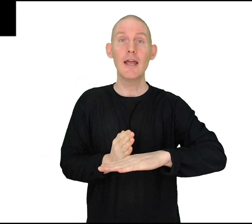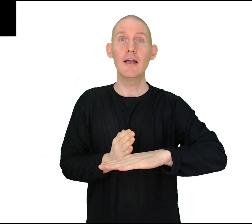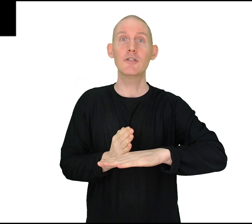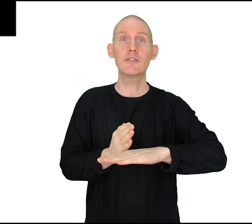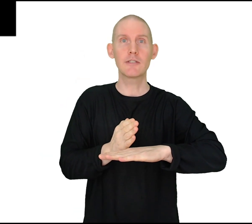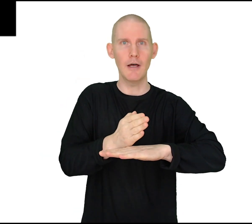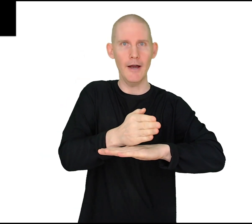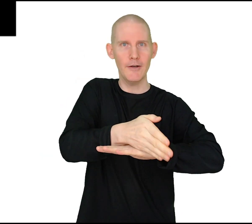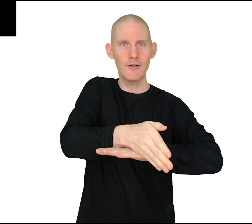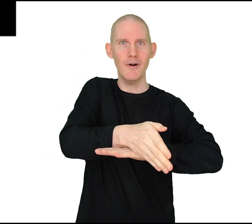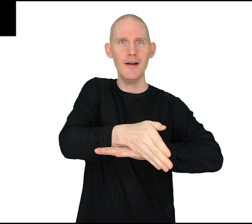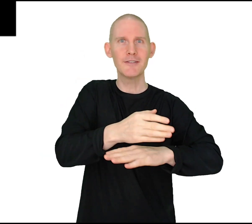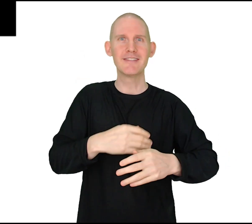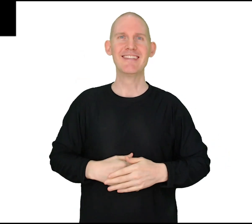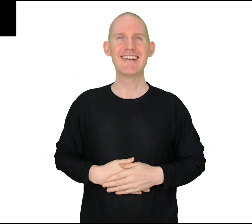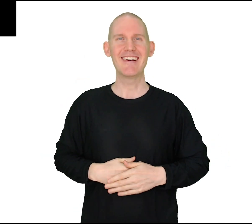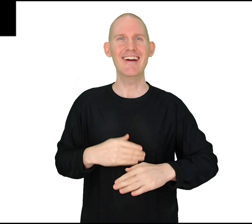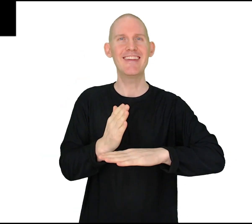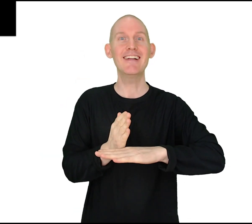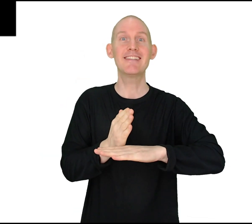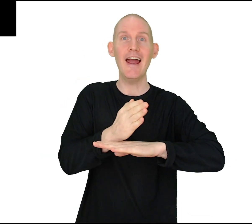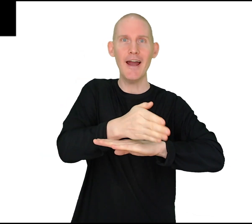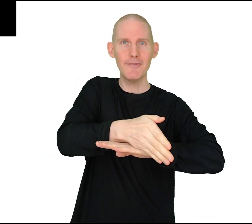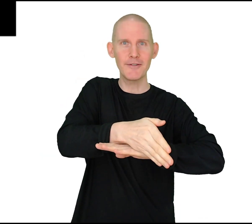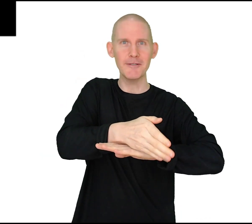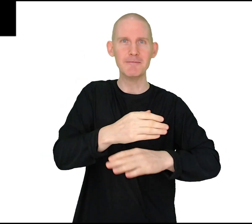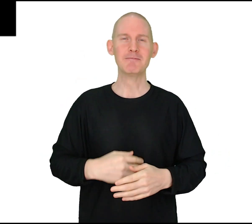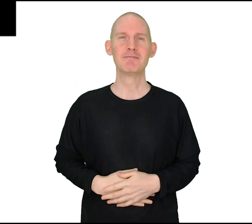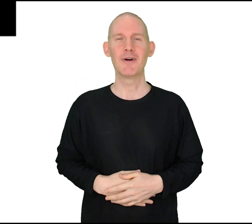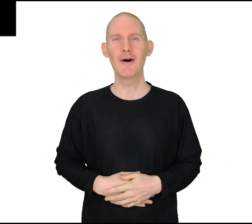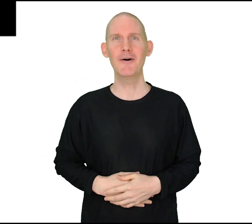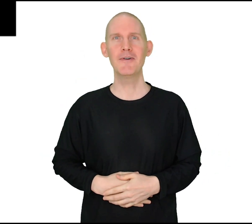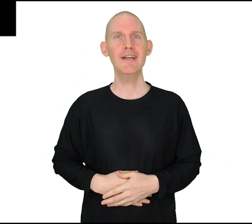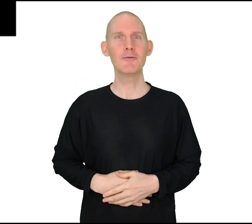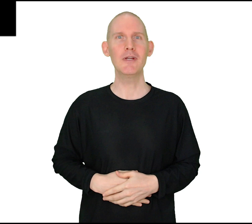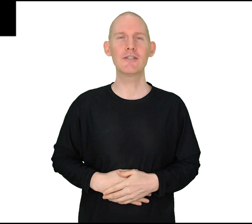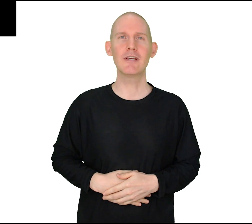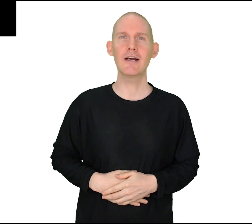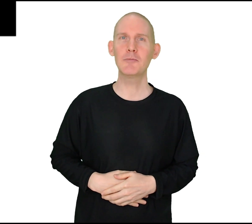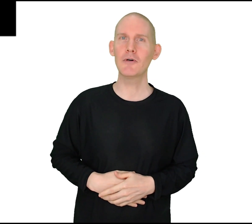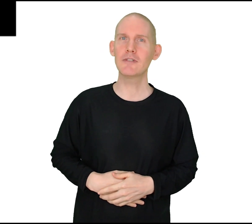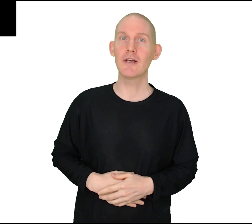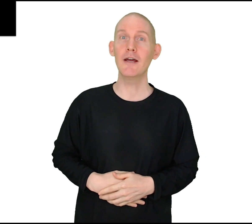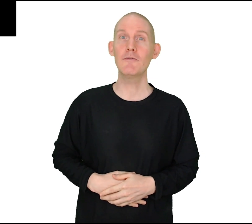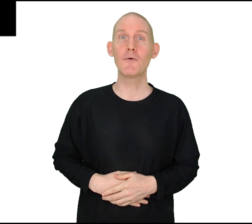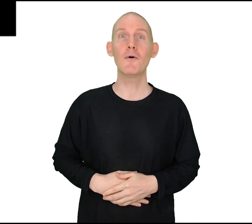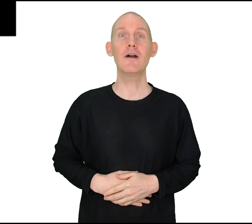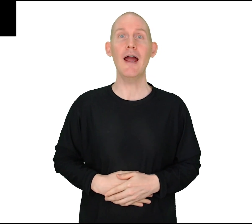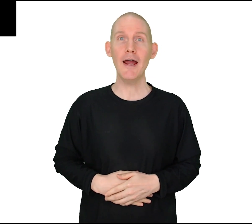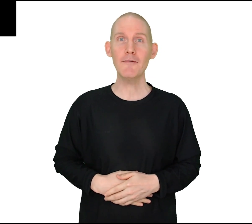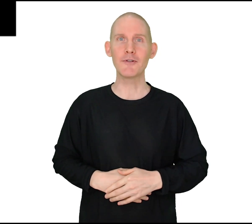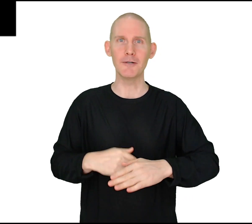just slide across. All right, that's after. All right, we just talked about the sign for after.